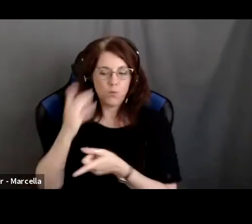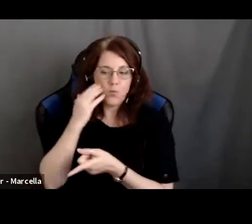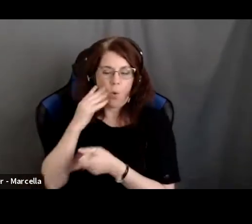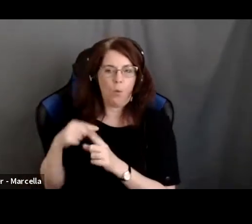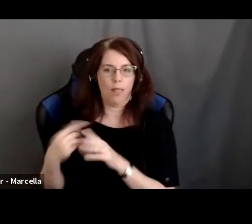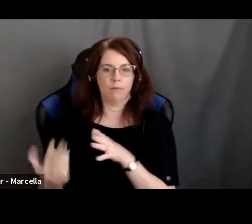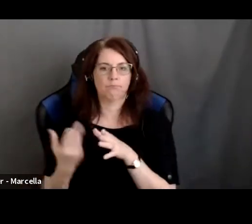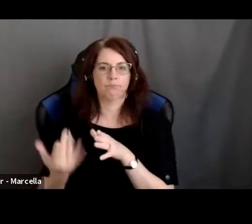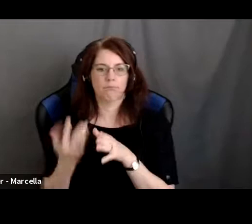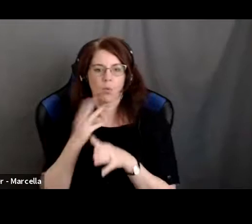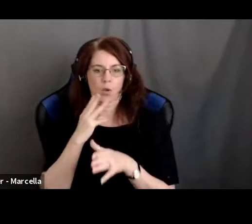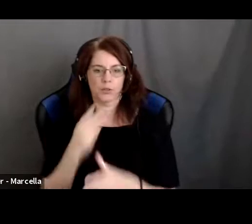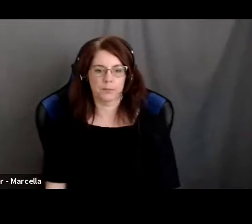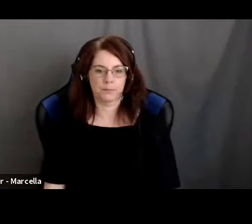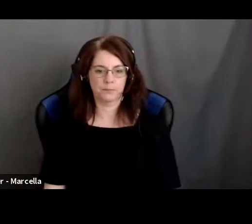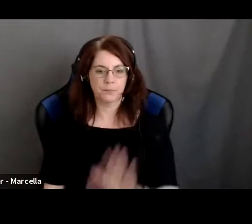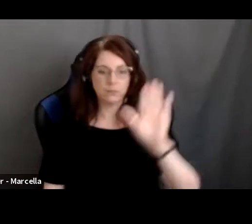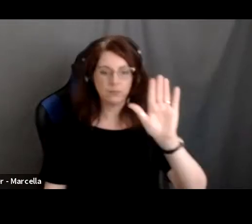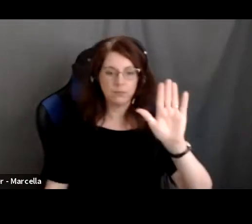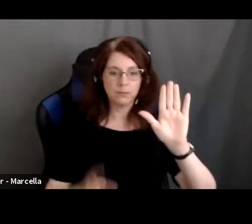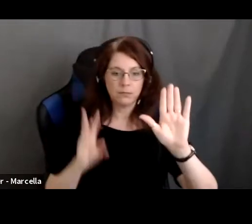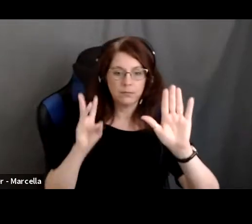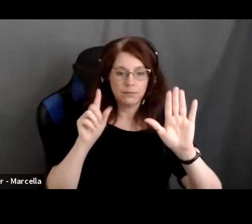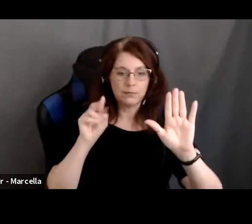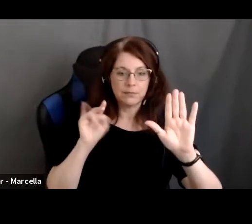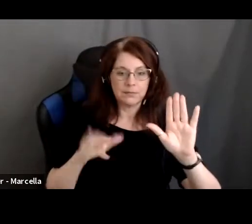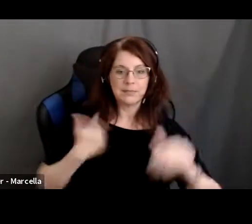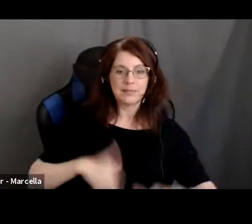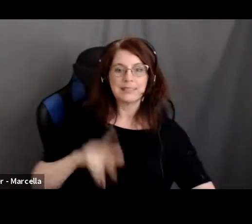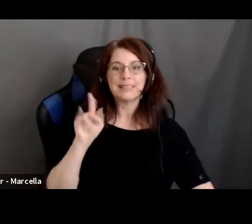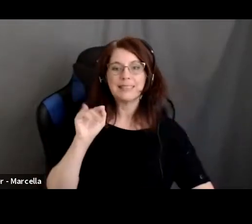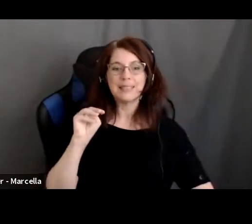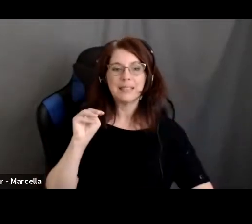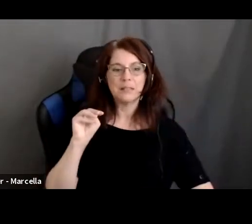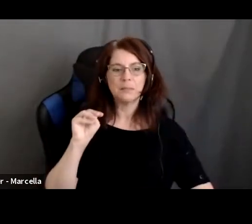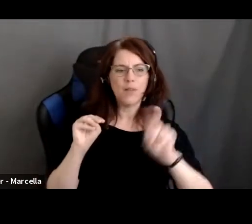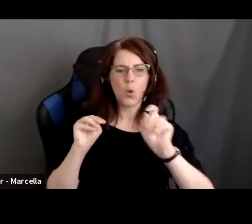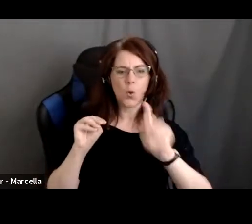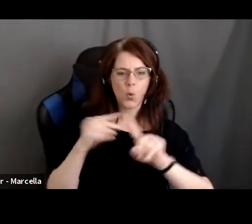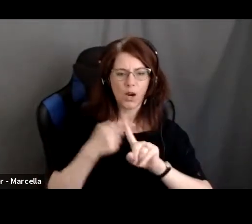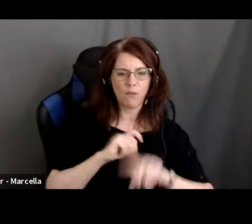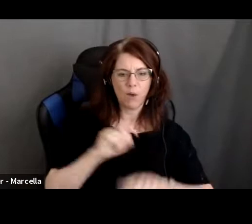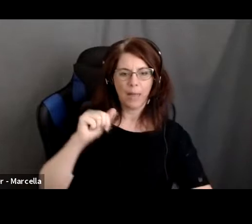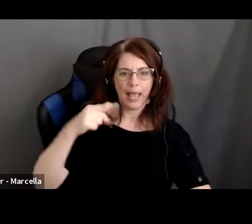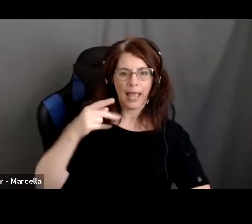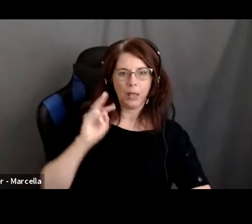boil. Hey, Danny, this is Kim. Yeah. Again, I have a question coming from